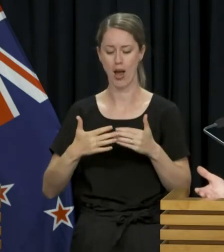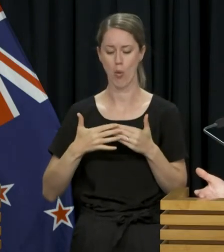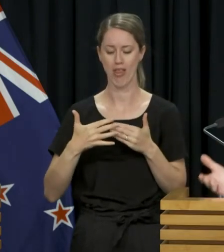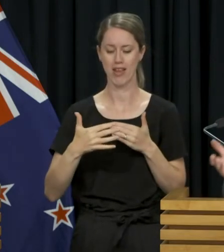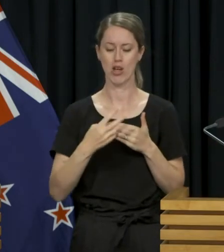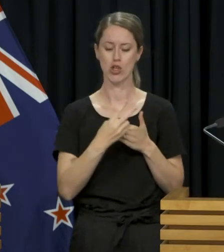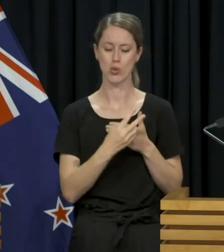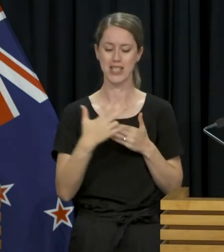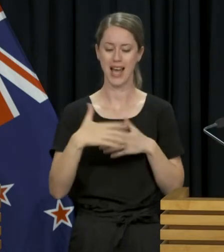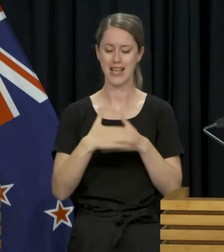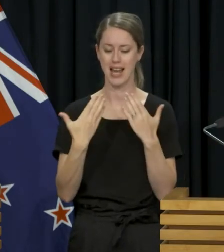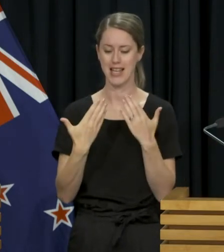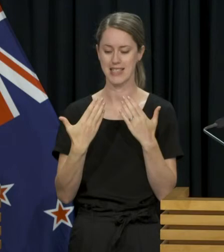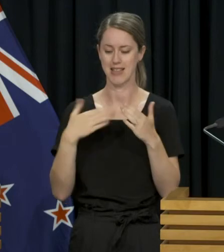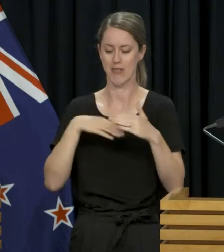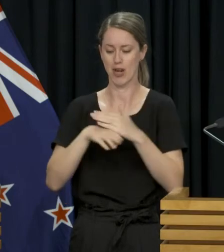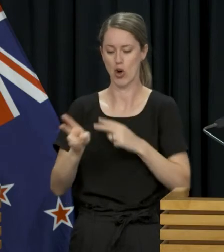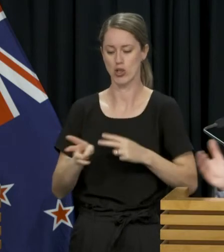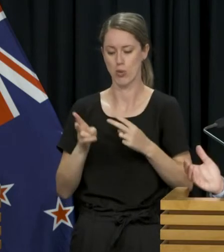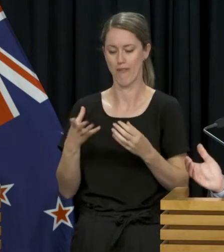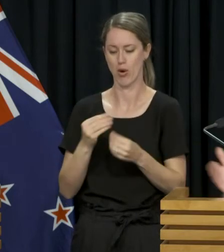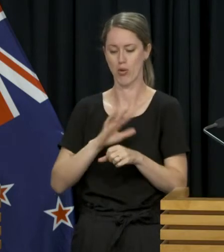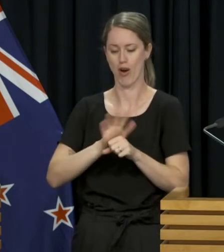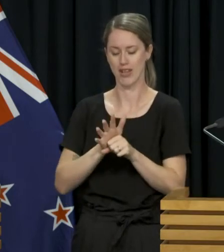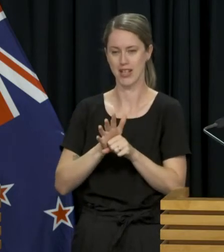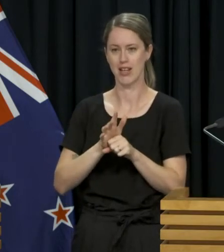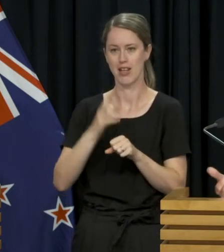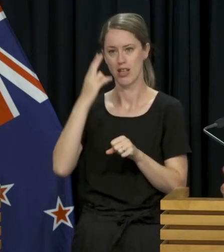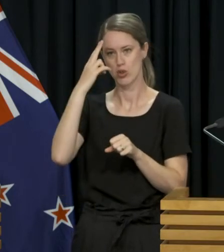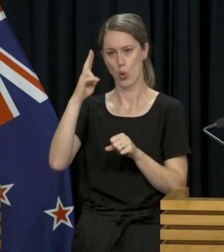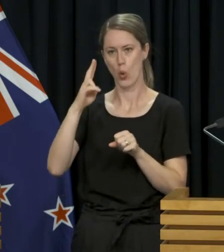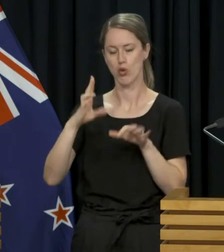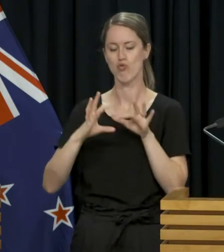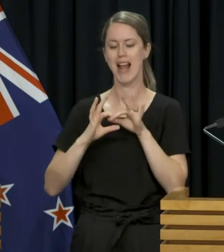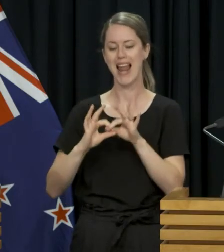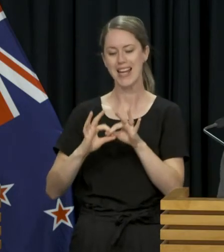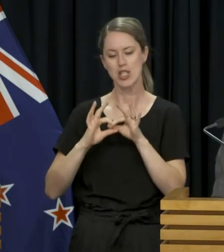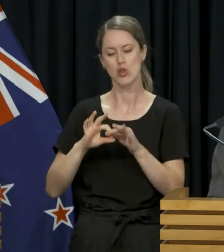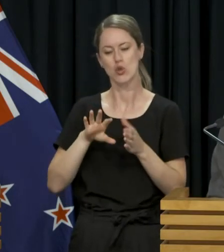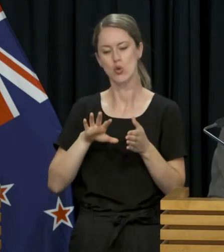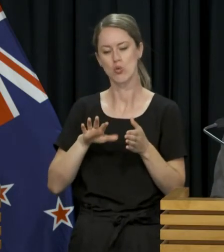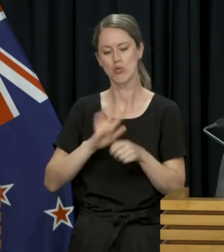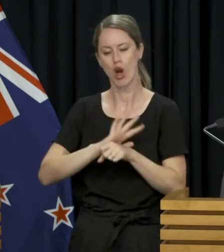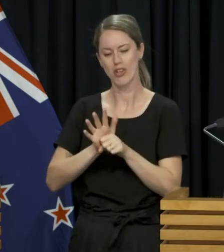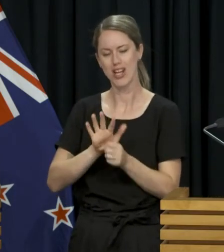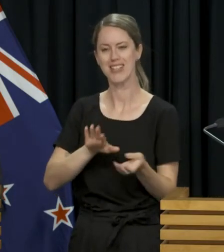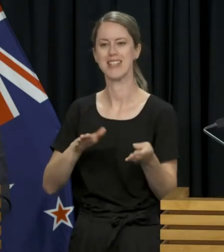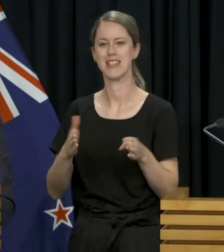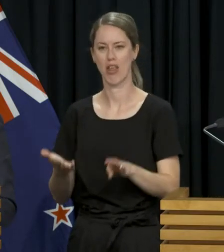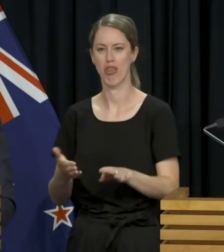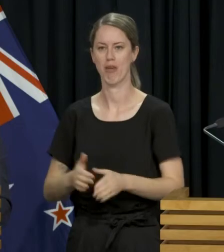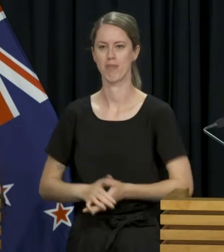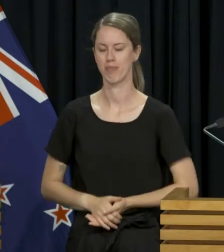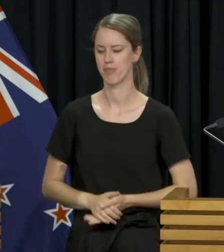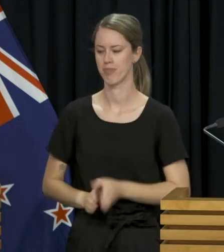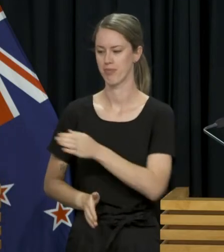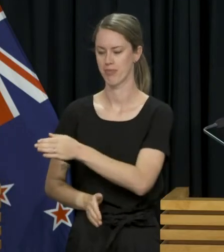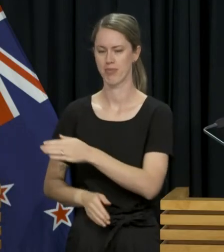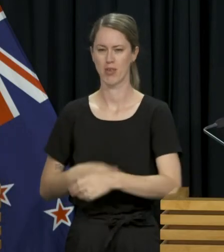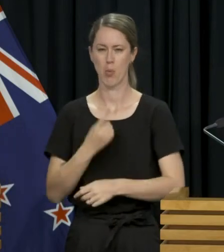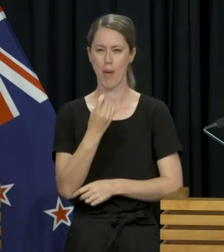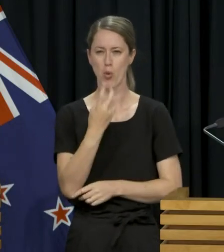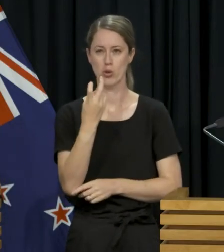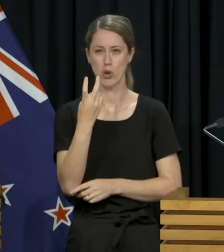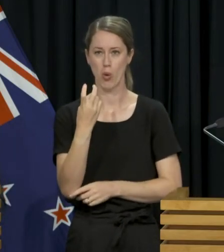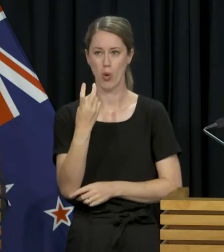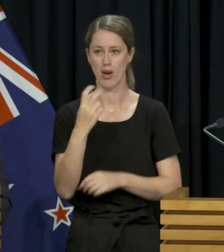28 days of being hospitalised for COVID-19 is automatically categorised as a COVID-19 related death. All right, we'll take the last couple of questions